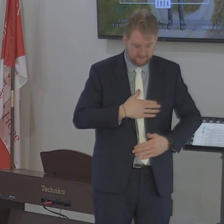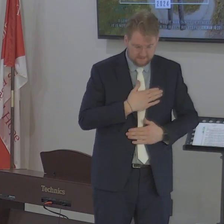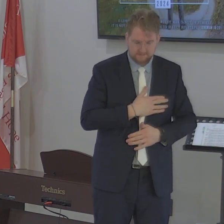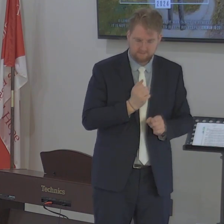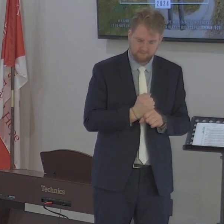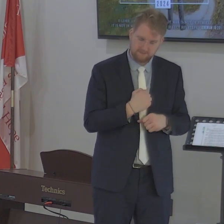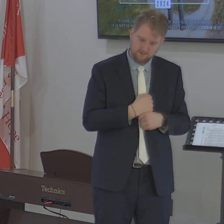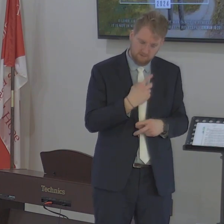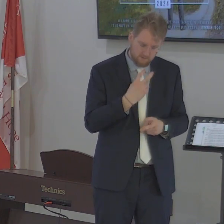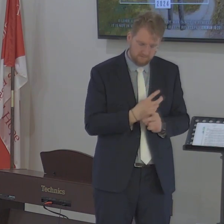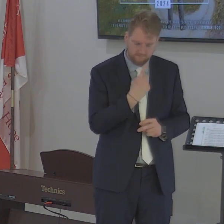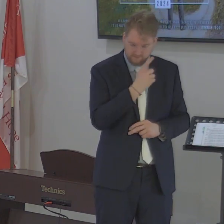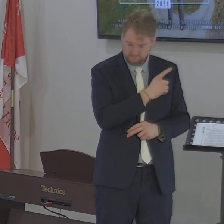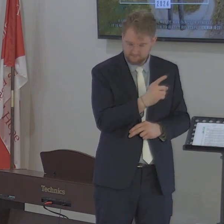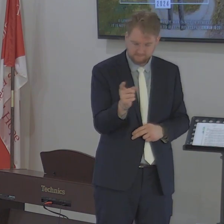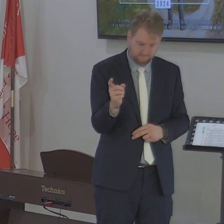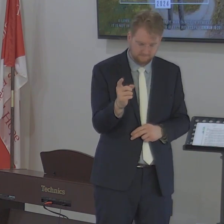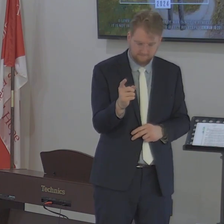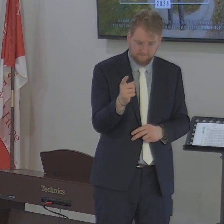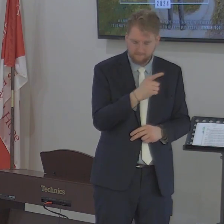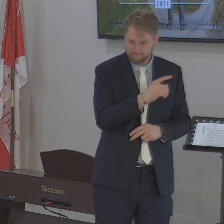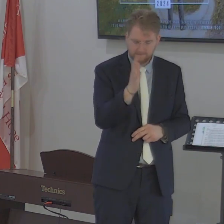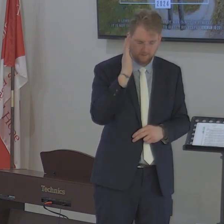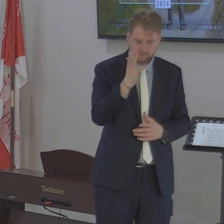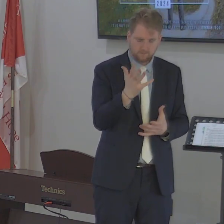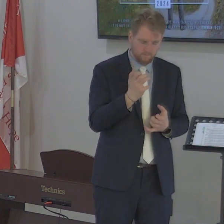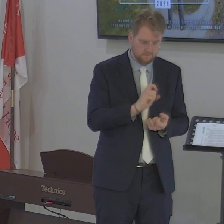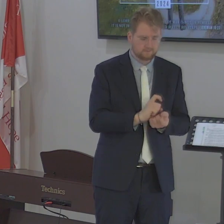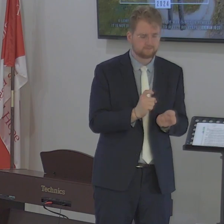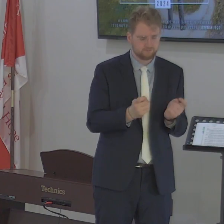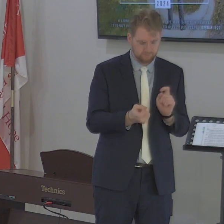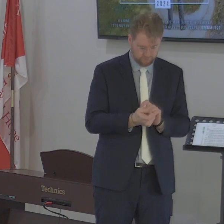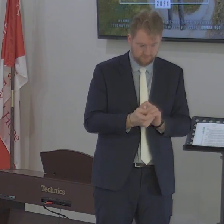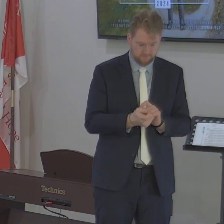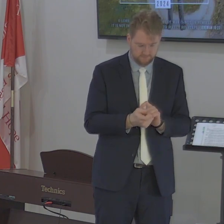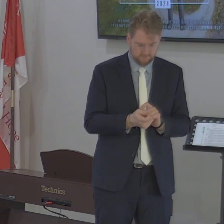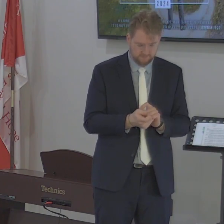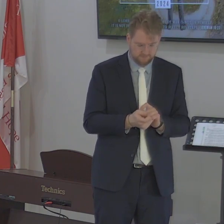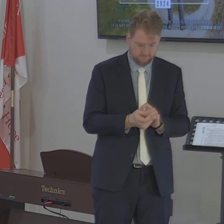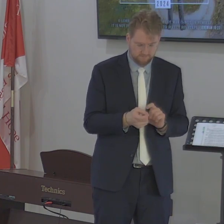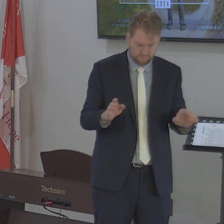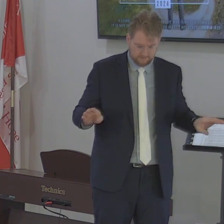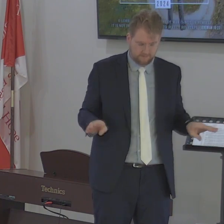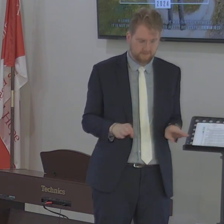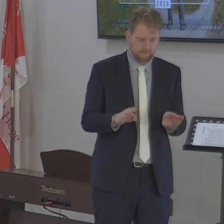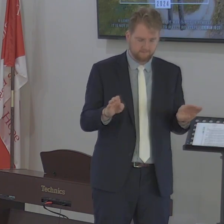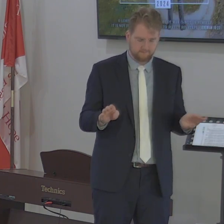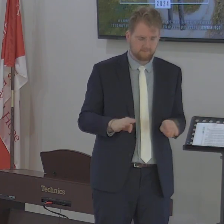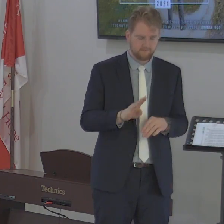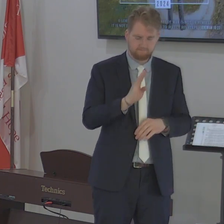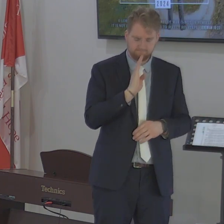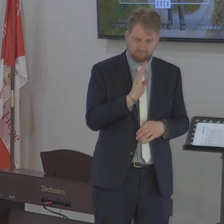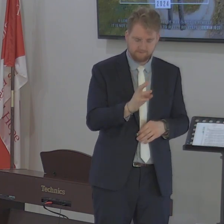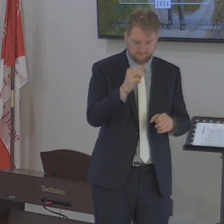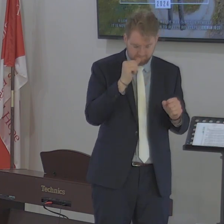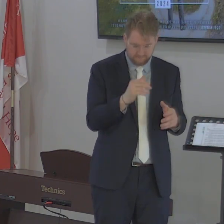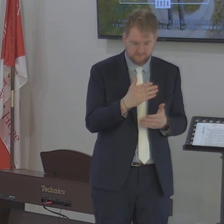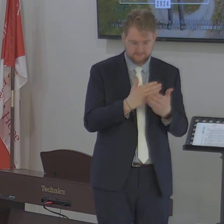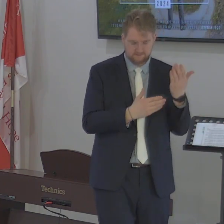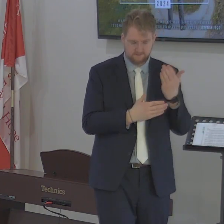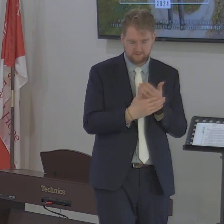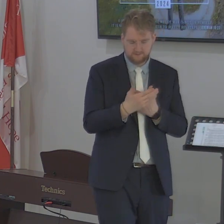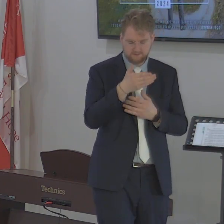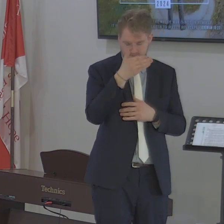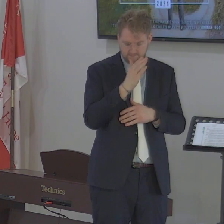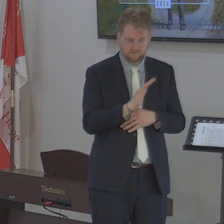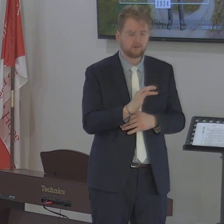hard that they would want that change of behavior and be in the blessed hand of God, yoked